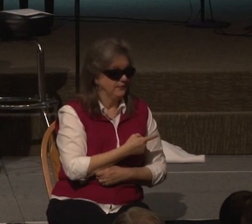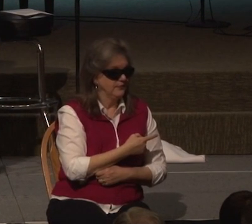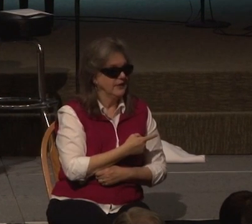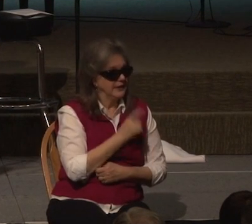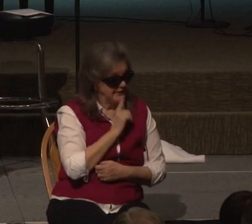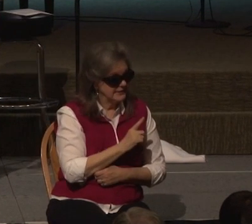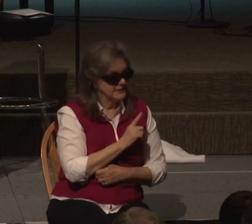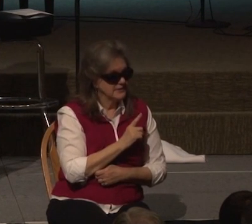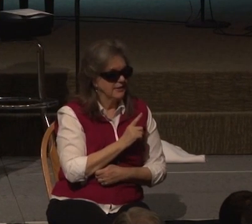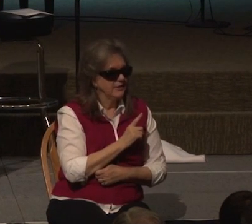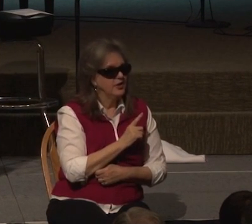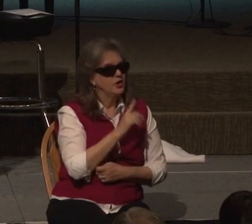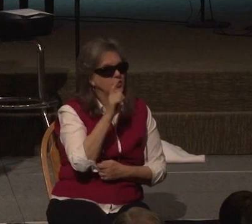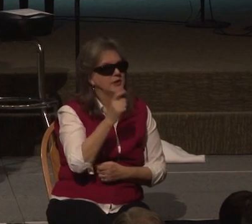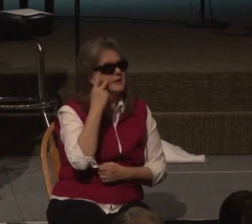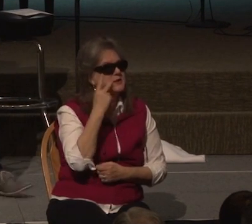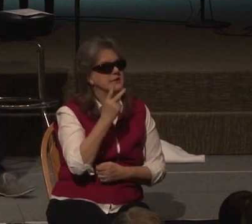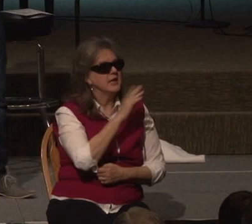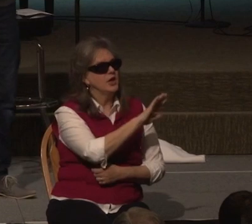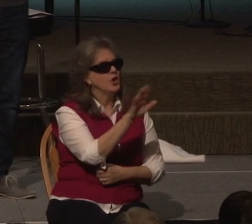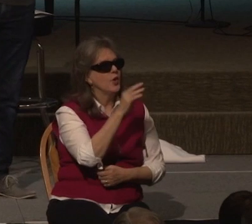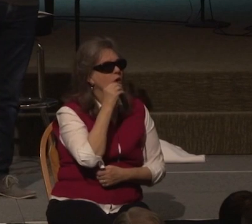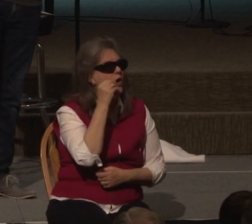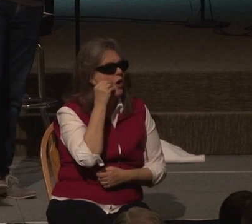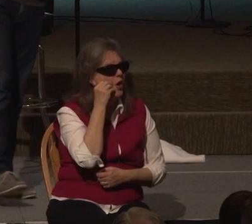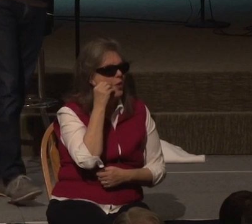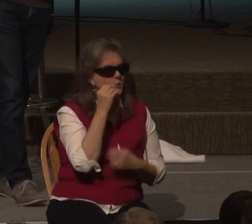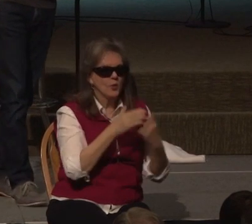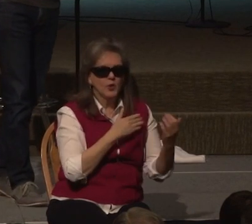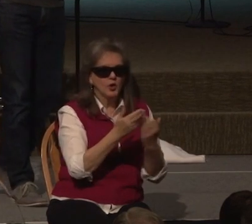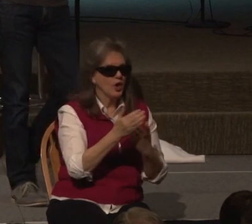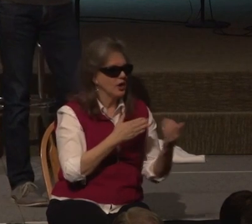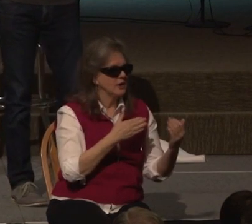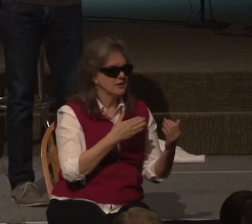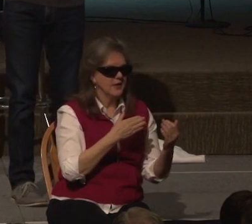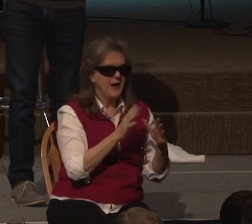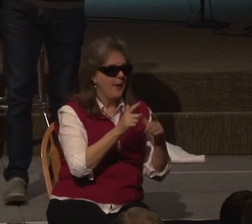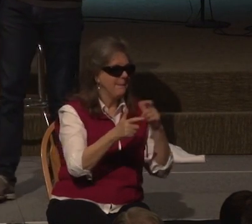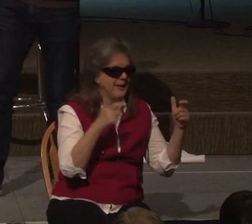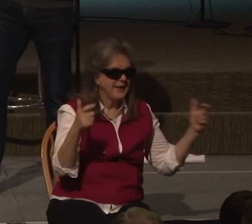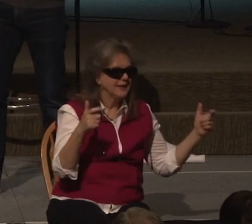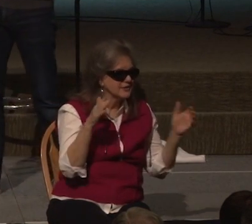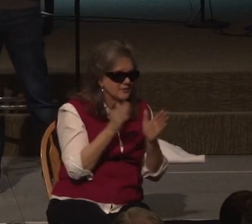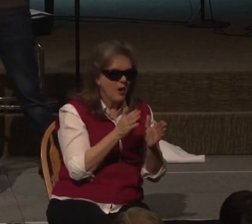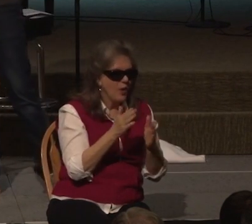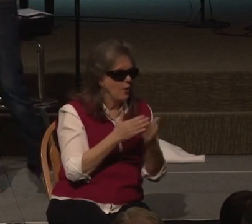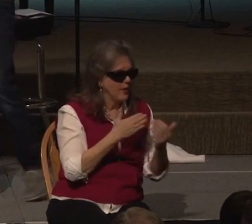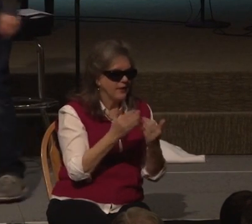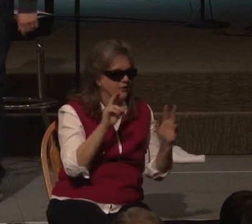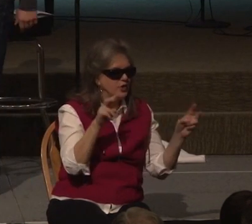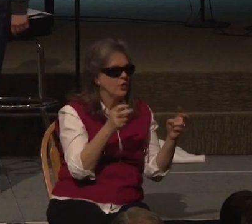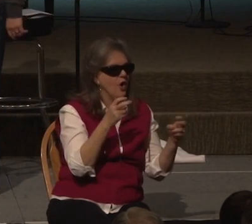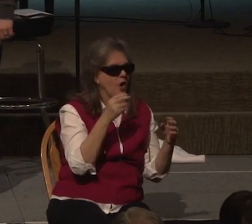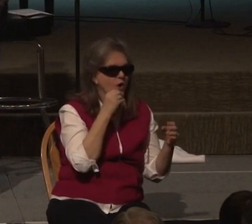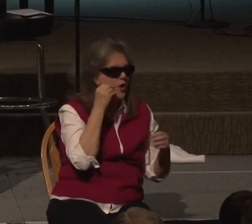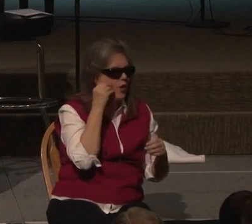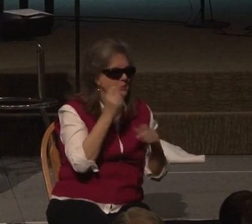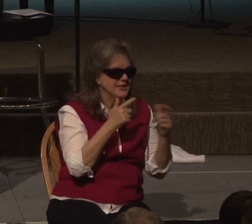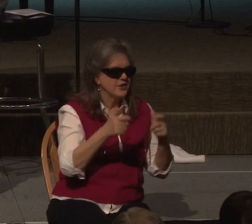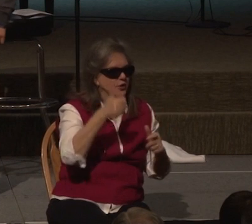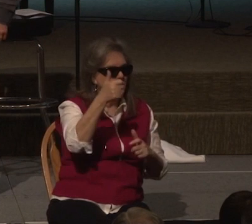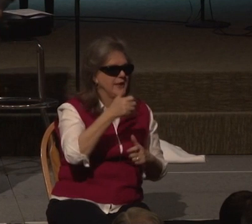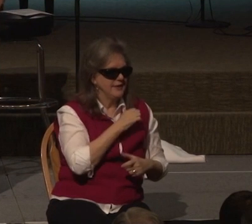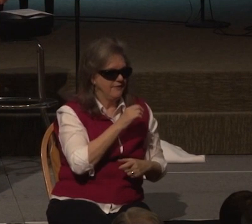It is. You need to see your home, regardless of the shape or the size of your home. Whatever you call home, it is the greatest evangelistic tool that you